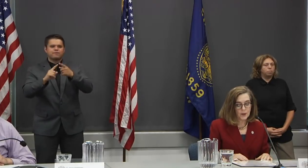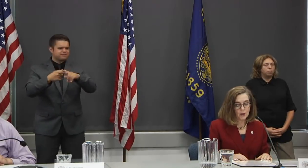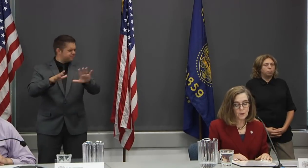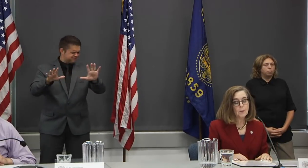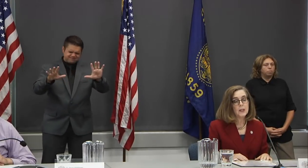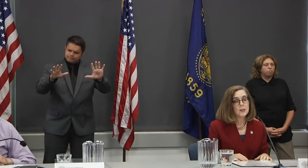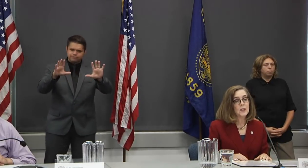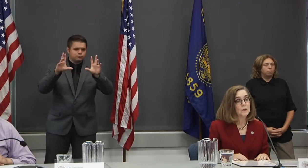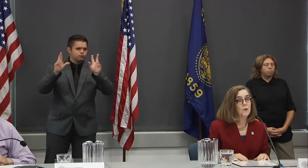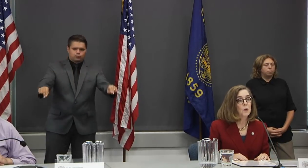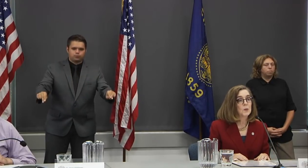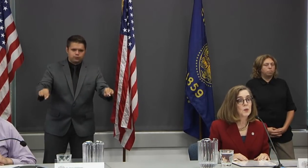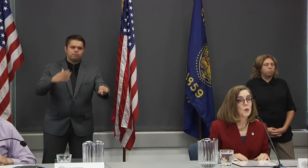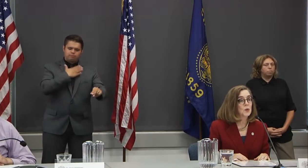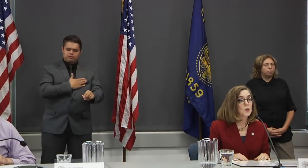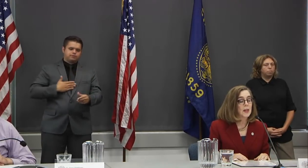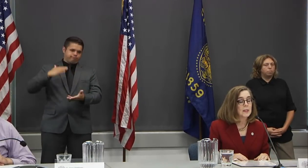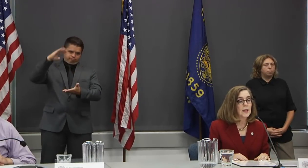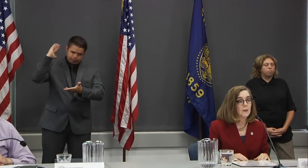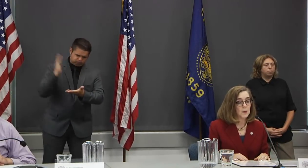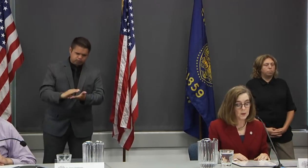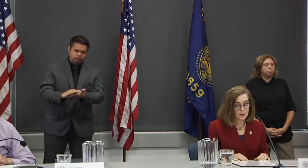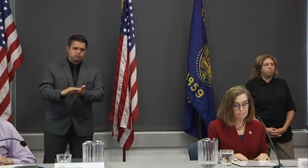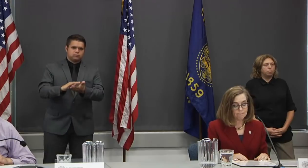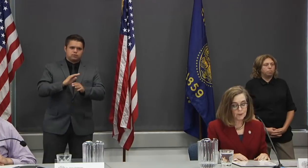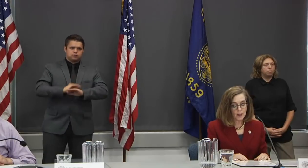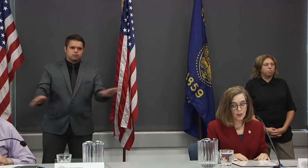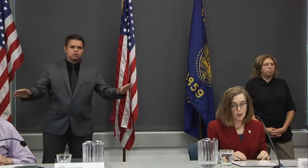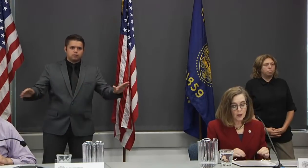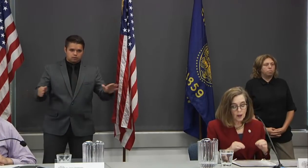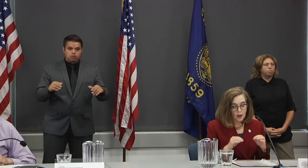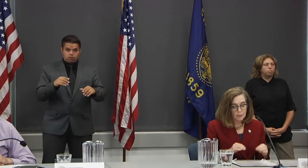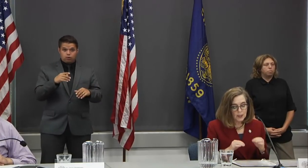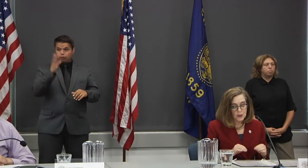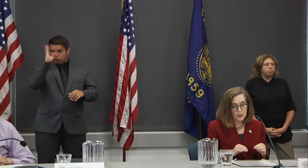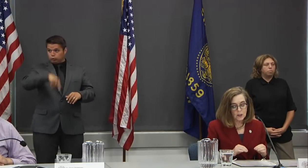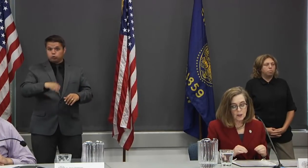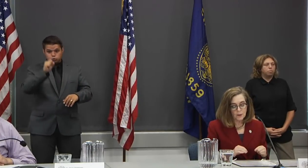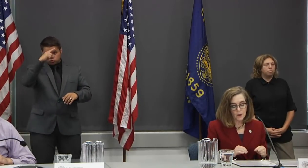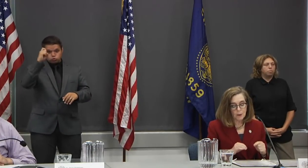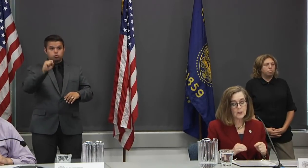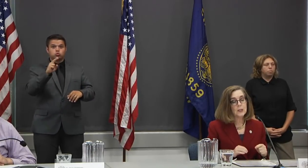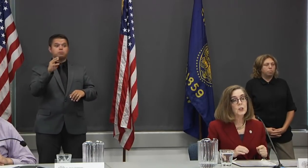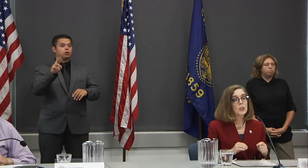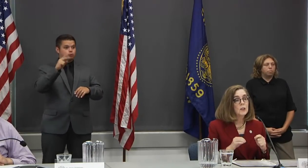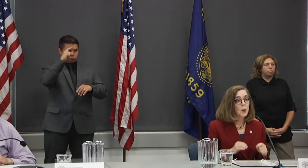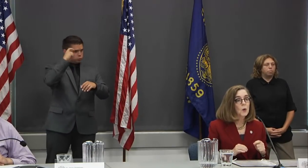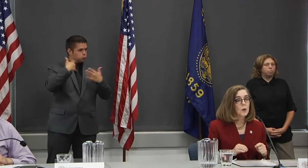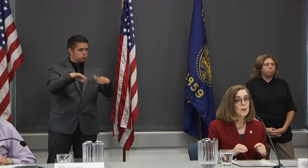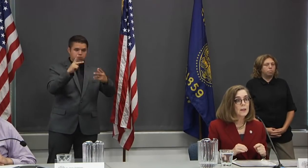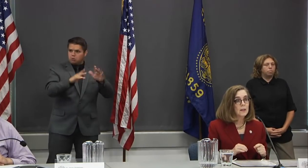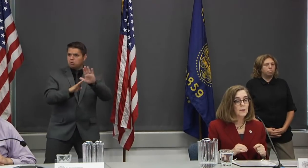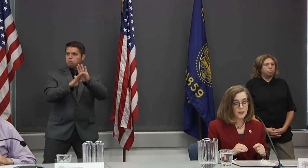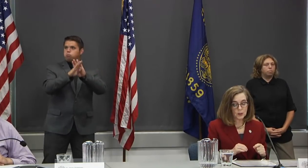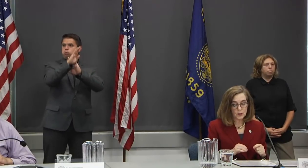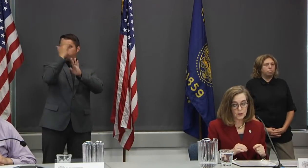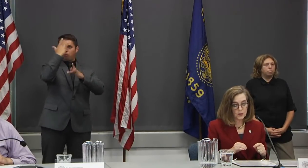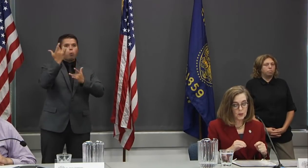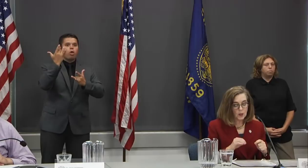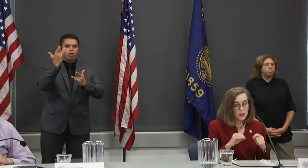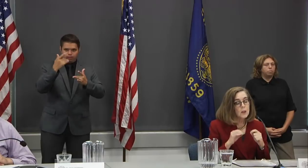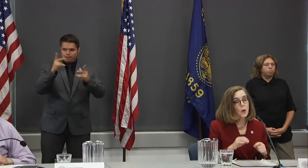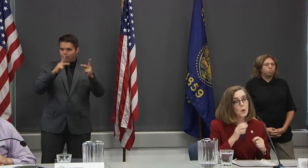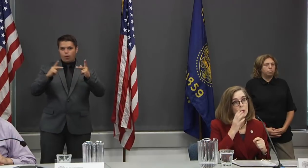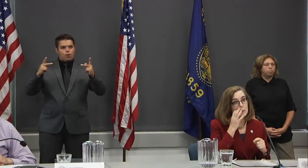summer have come from these informal social get-togethers. I'm here to deliver a message to local elected